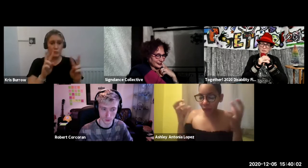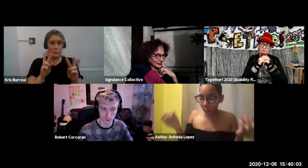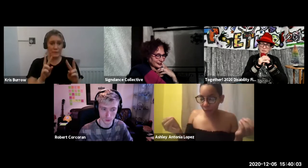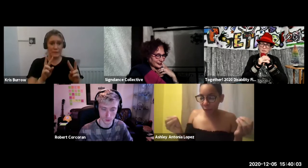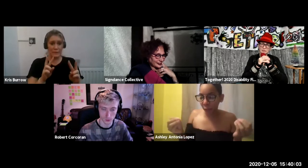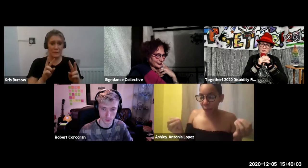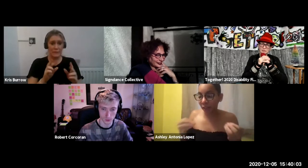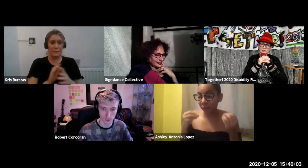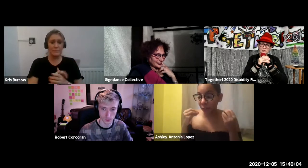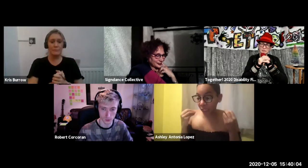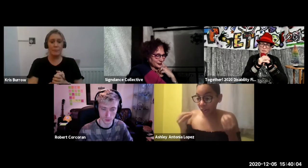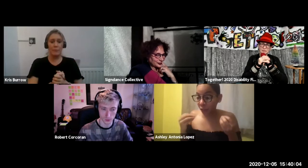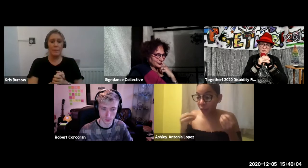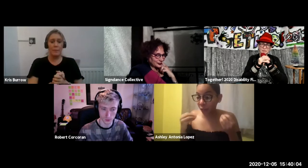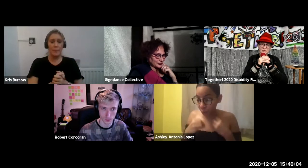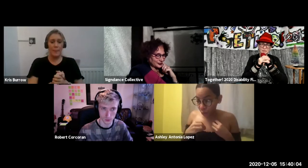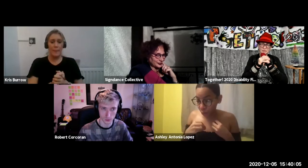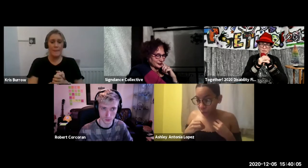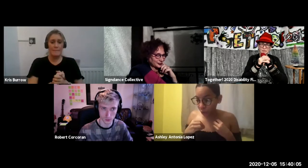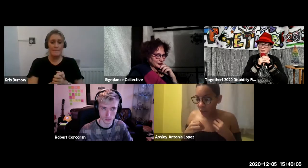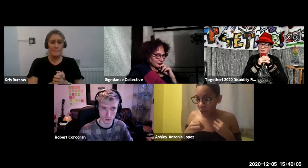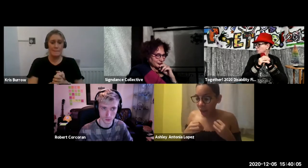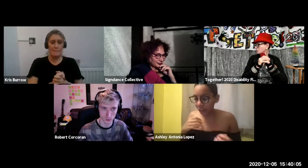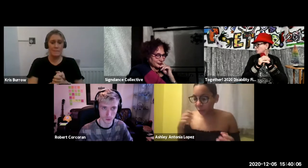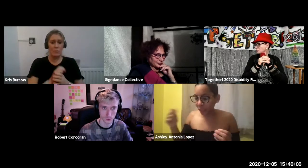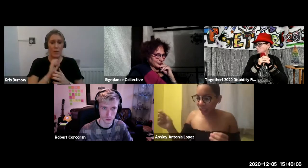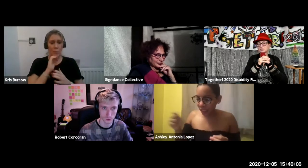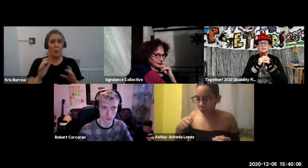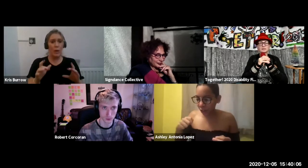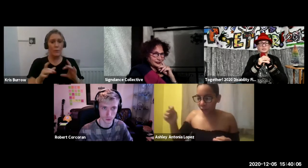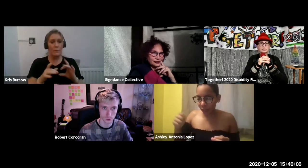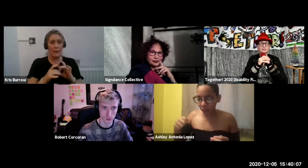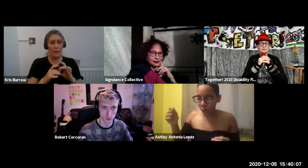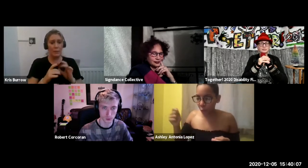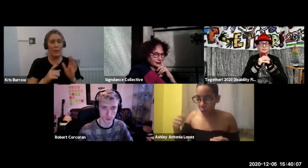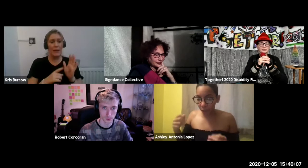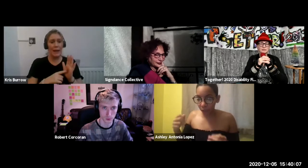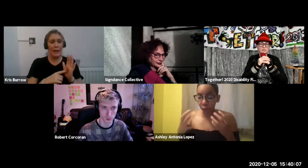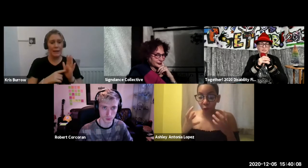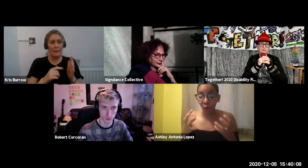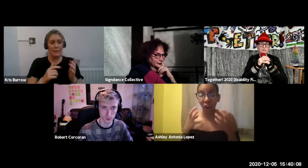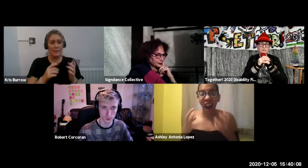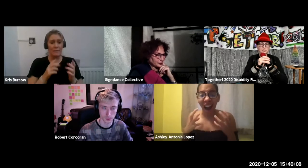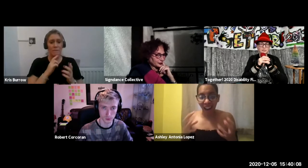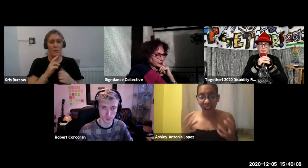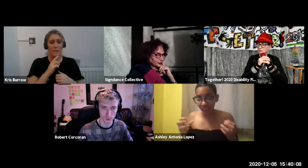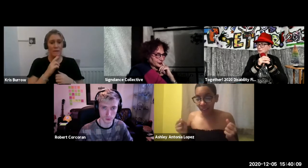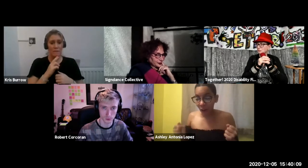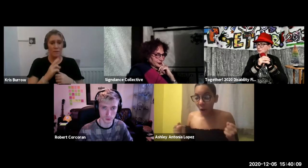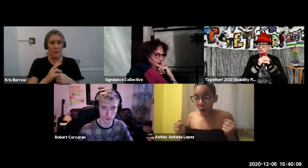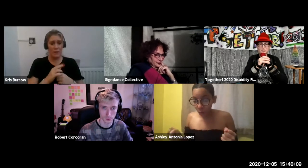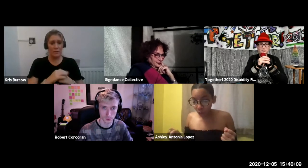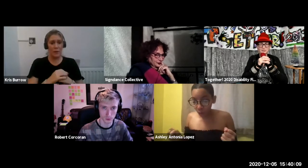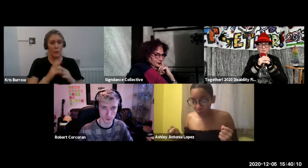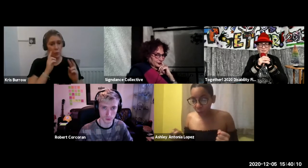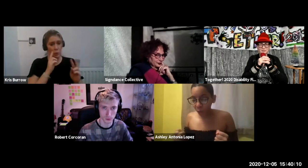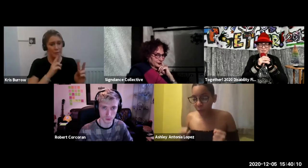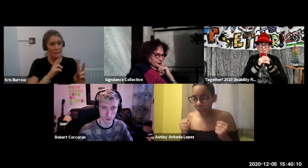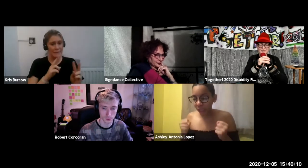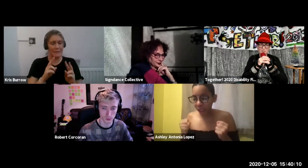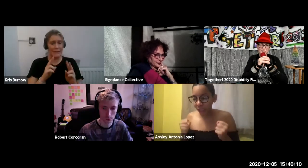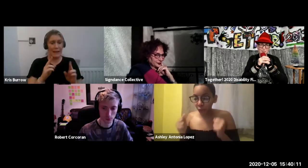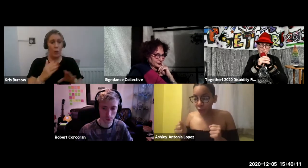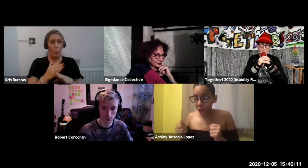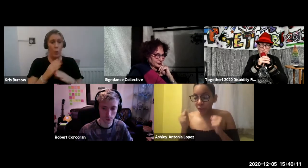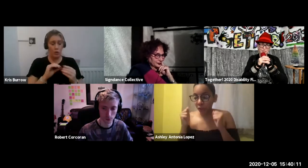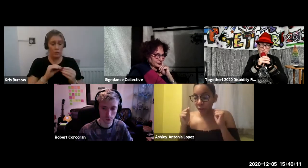is going to be accompanied with Viviana's voiceover as we see her create this work in front of our eyes. Also,